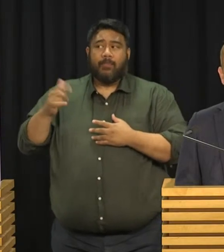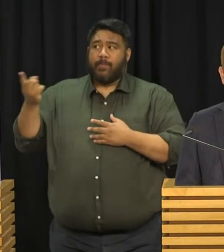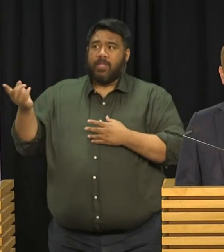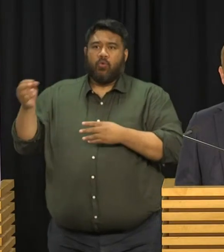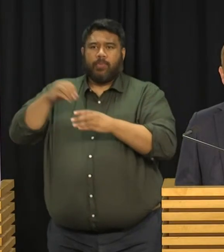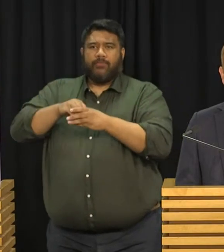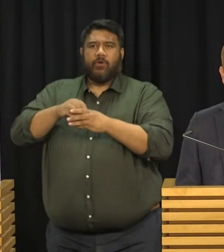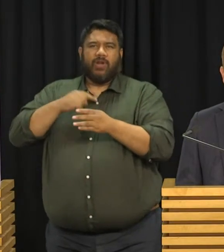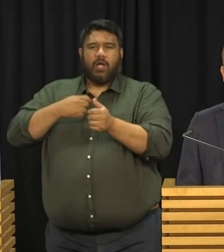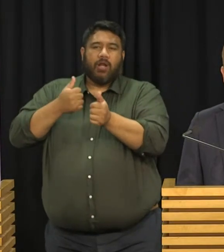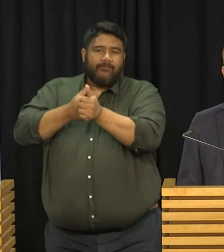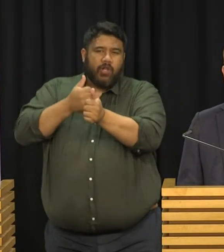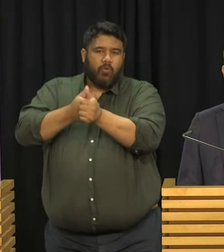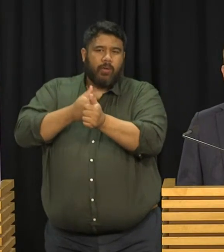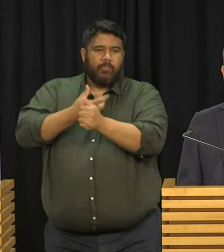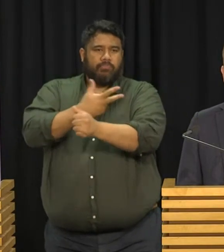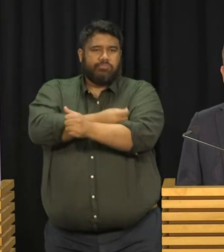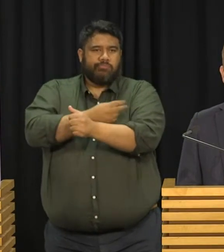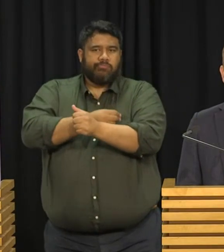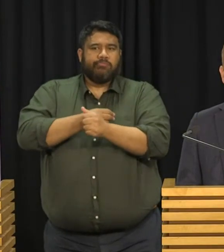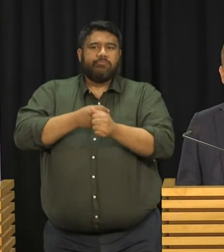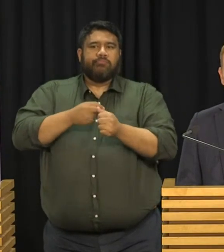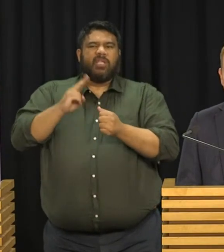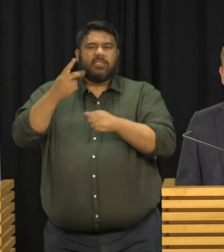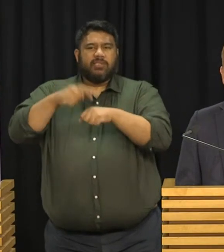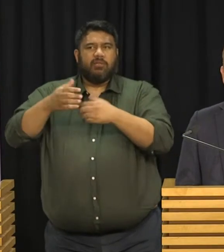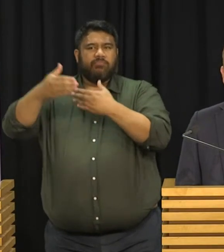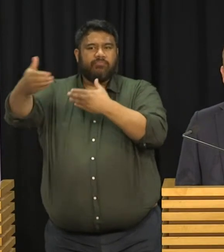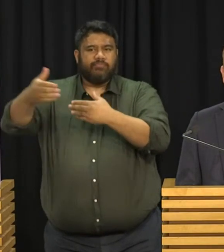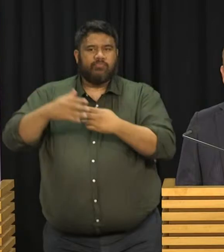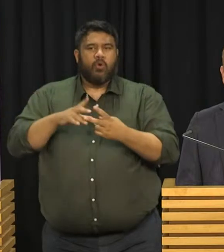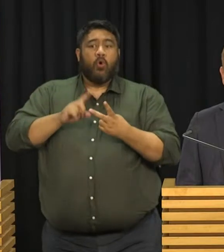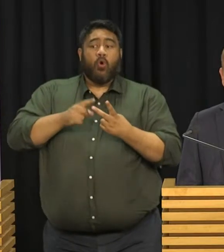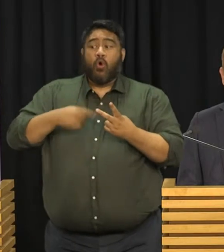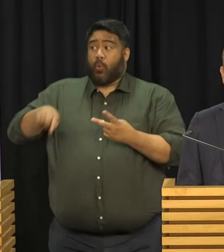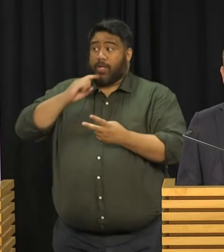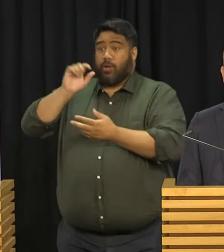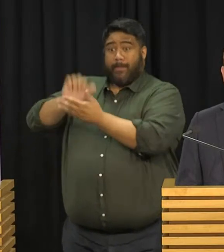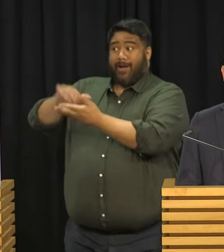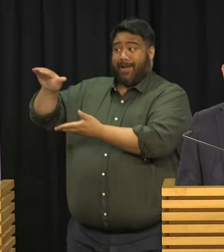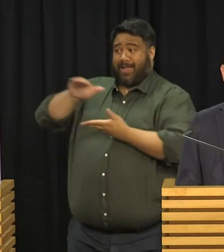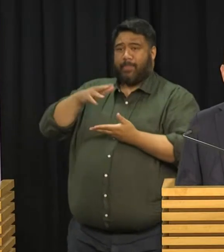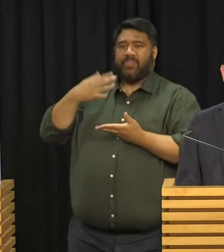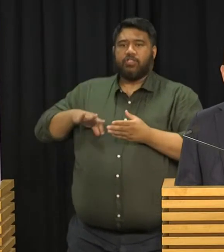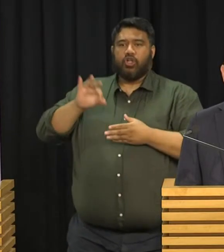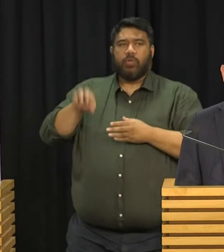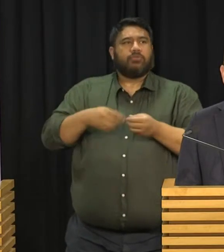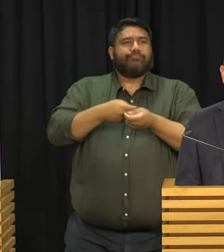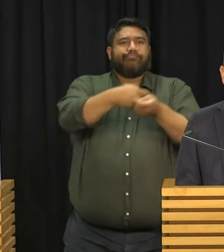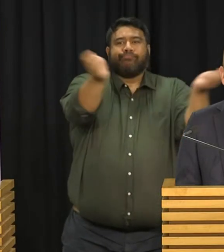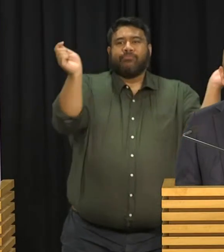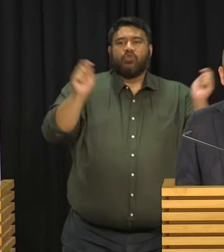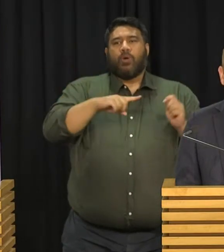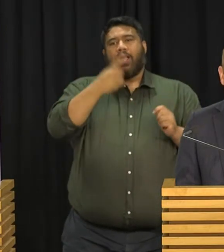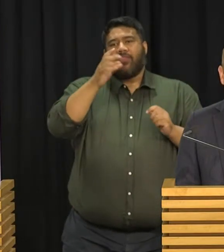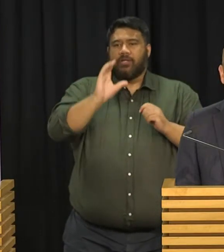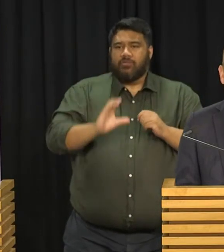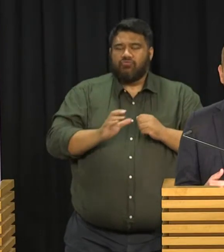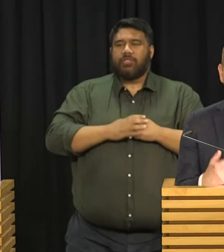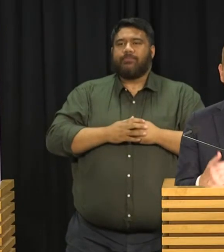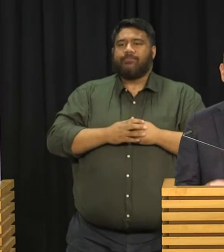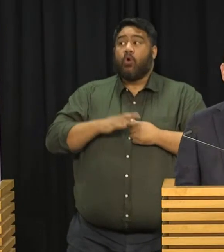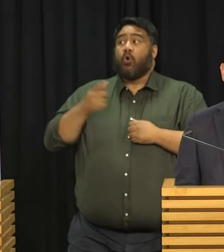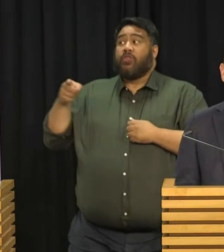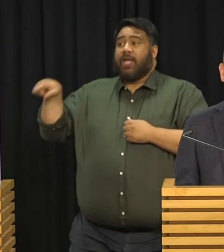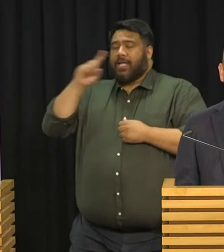follow-up vaccination campaign for New Zealanders, donating them, or releasing them back into the vaccine supply so other countries who